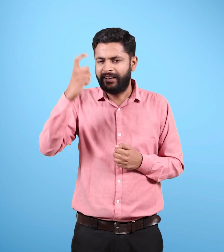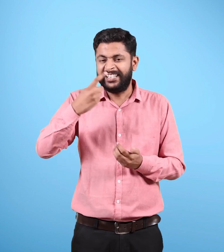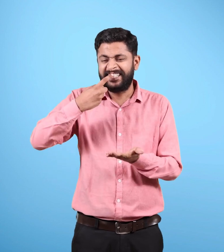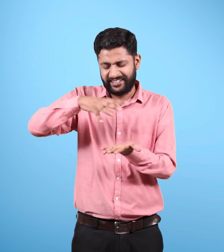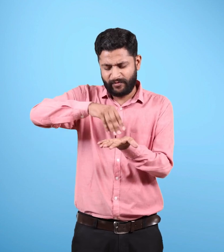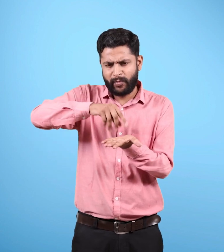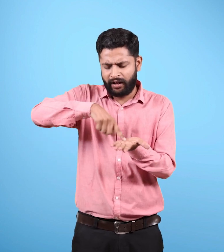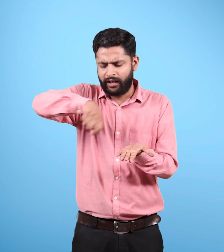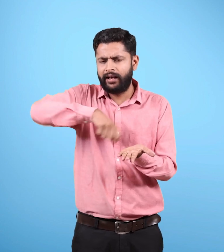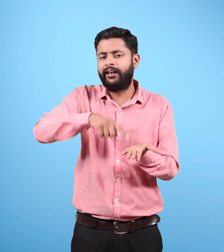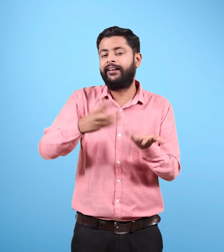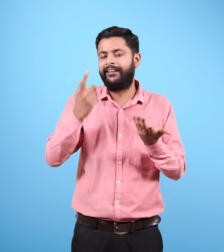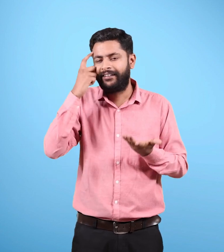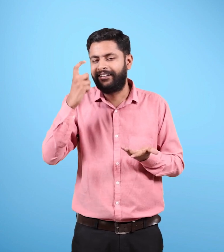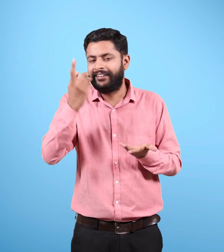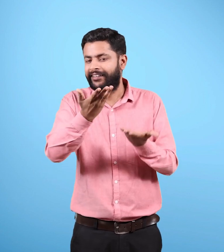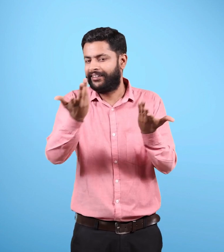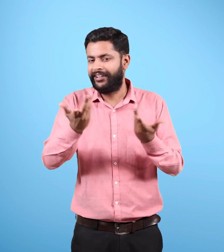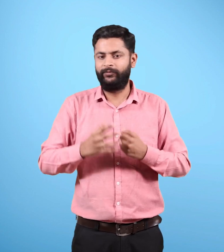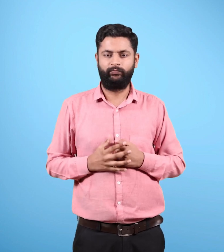Think about rice cooked at home.